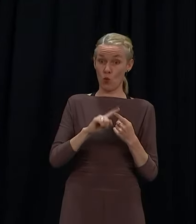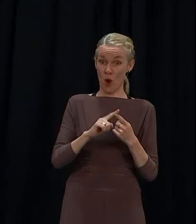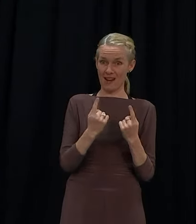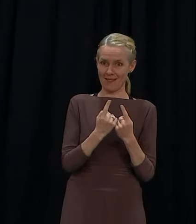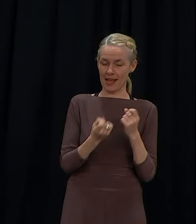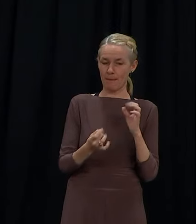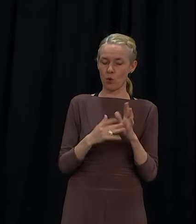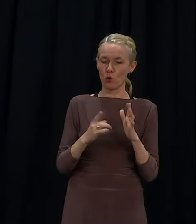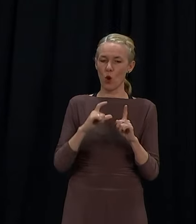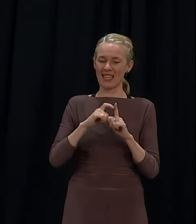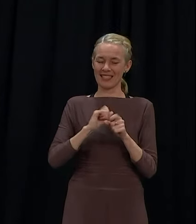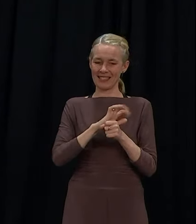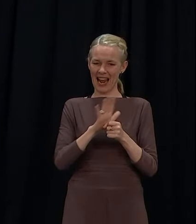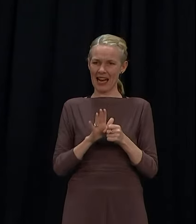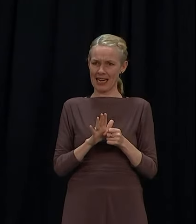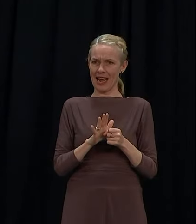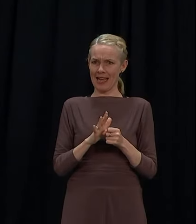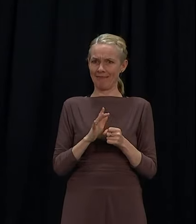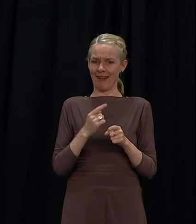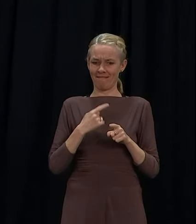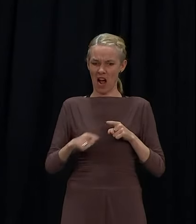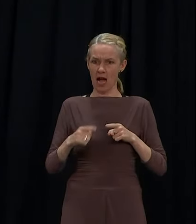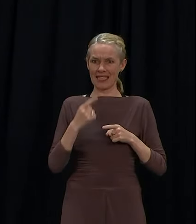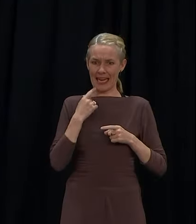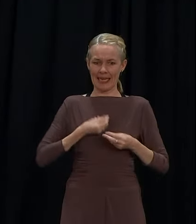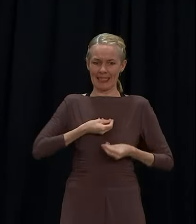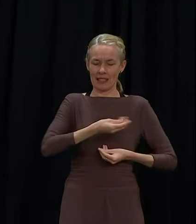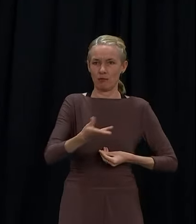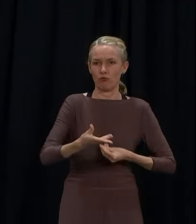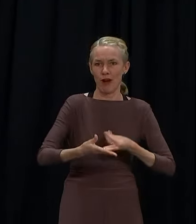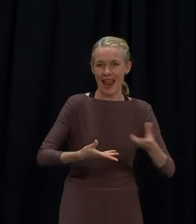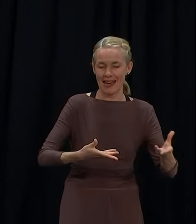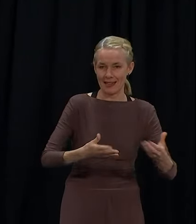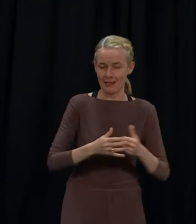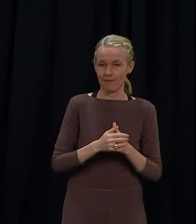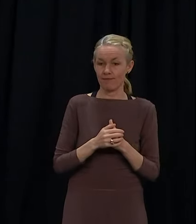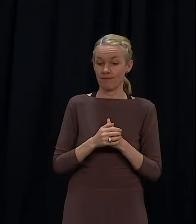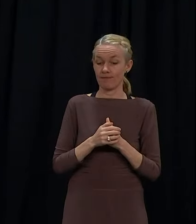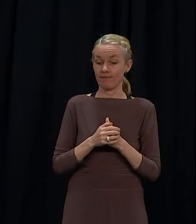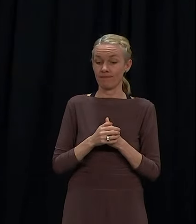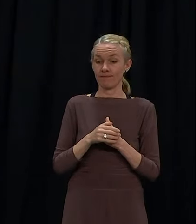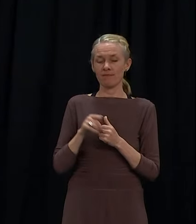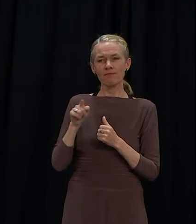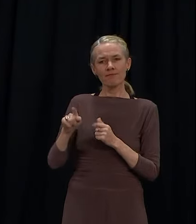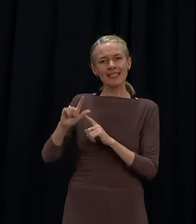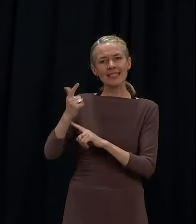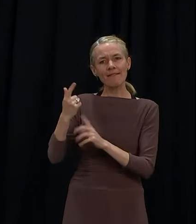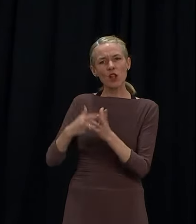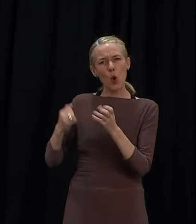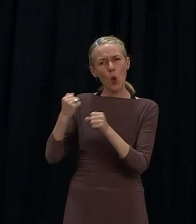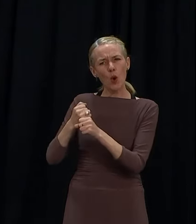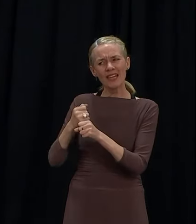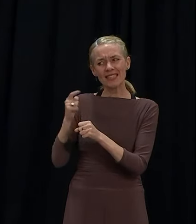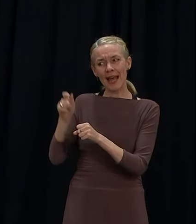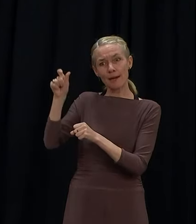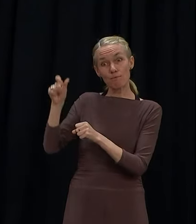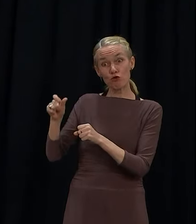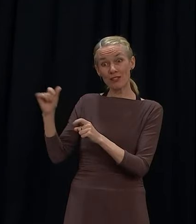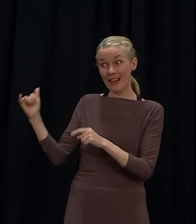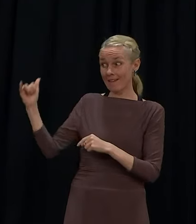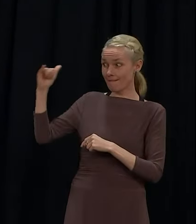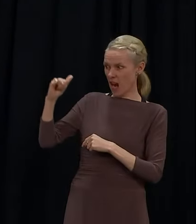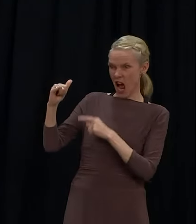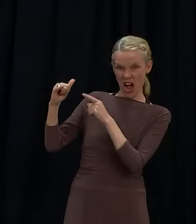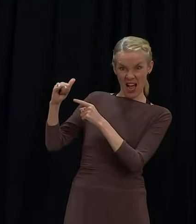yes, we obviously believe that this case came into New Zealand on the 7th, and somewhere between, say, the 7th